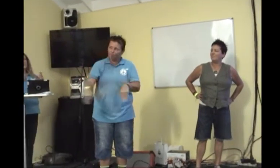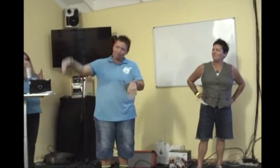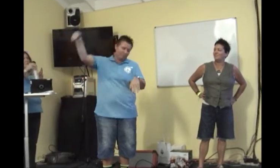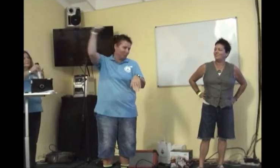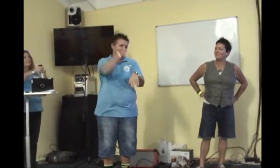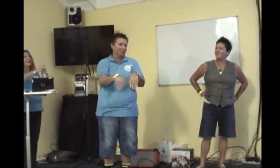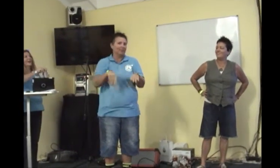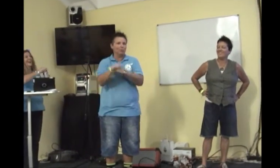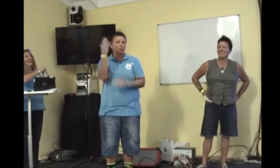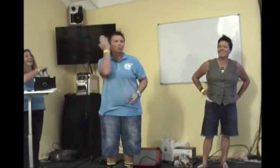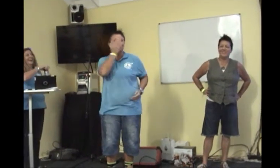No,